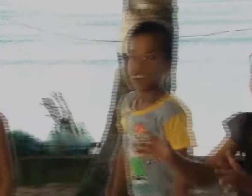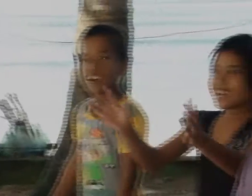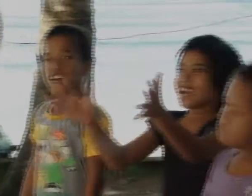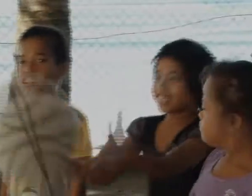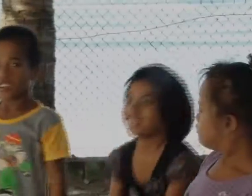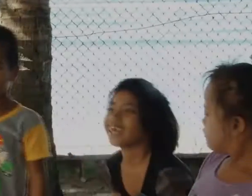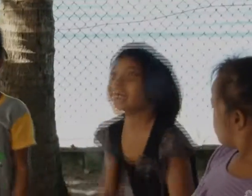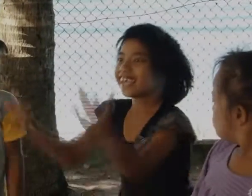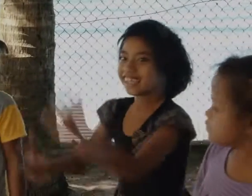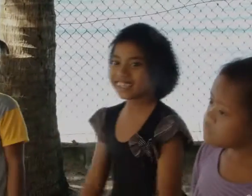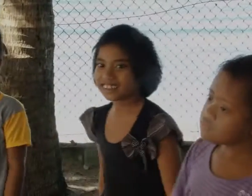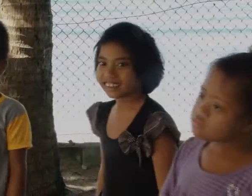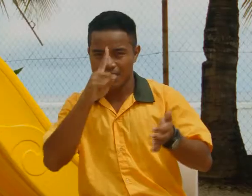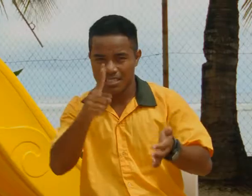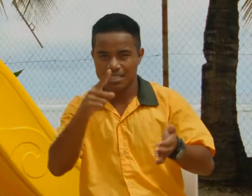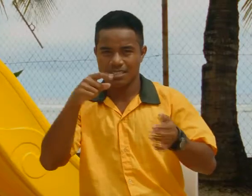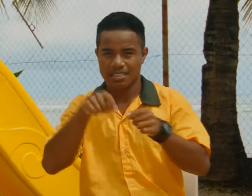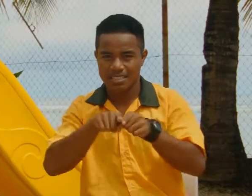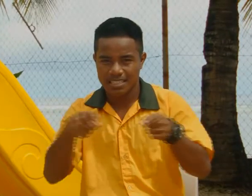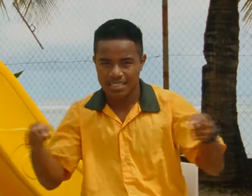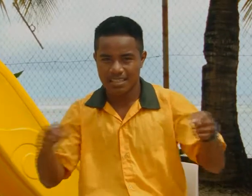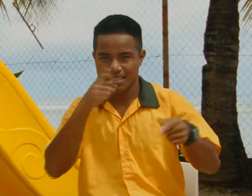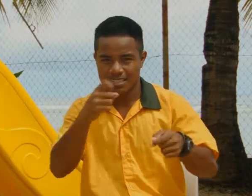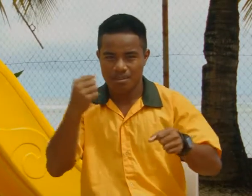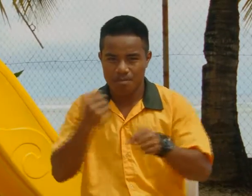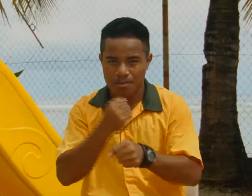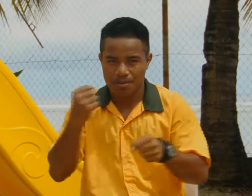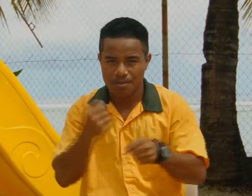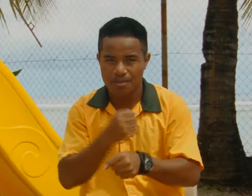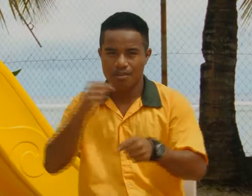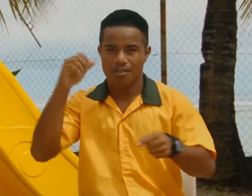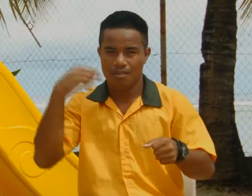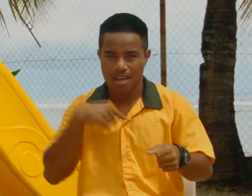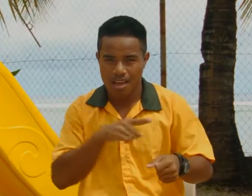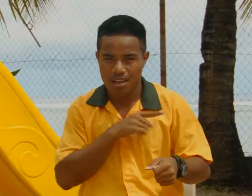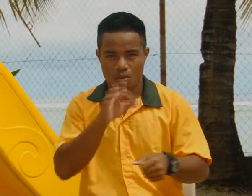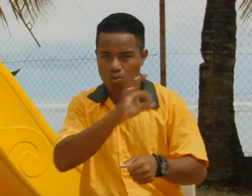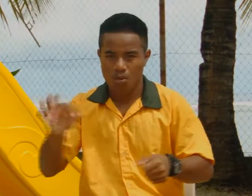disabilities. However, there is one thing that's making us very unhappy.